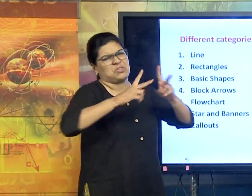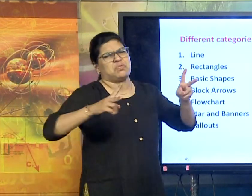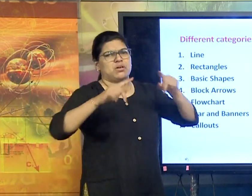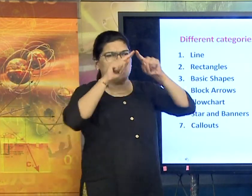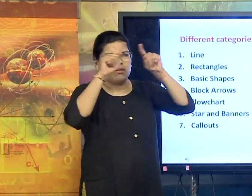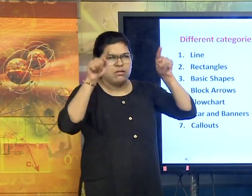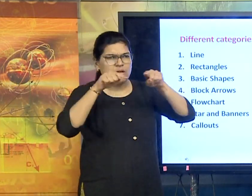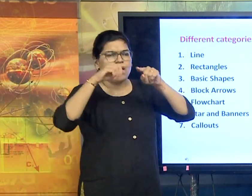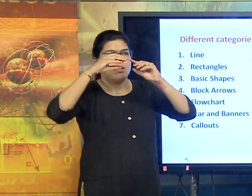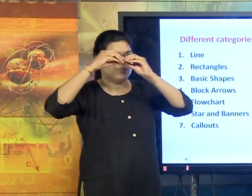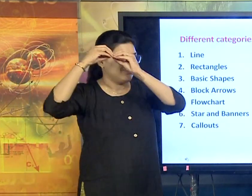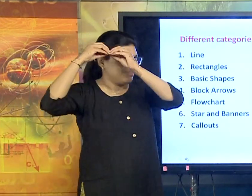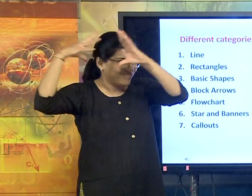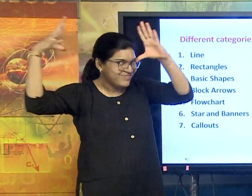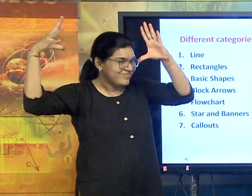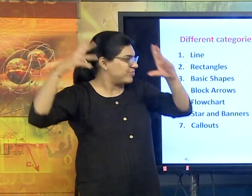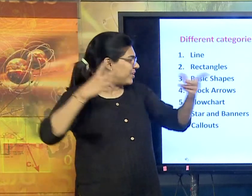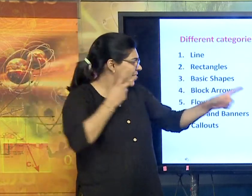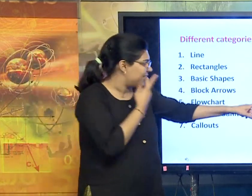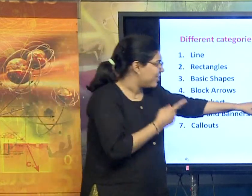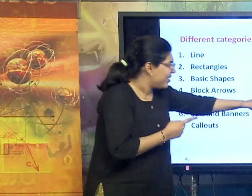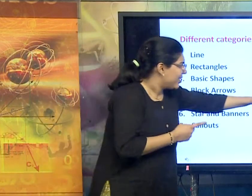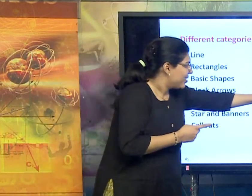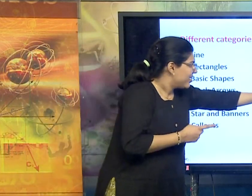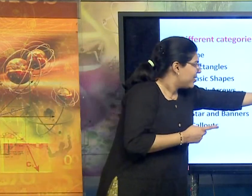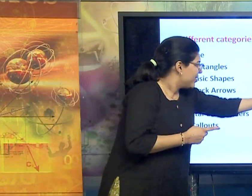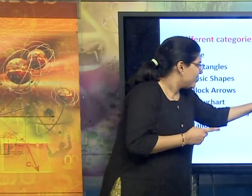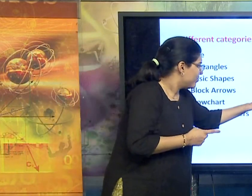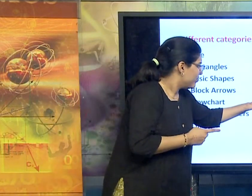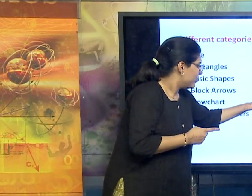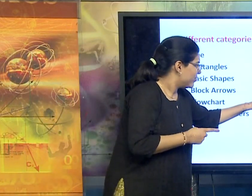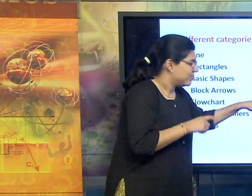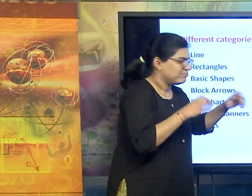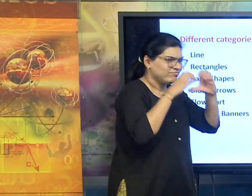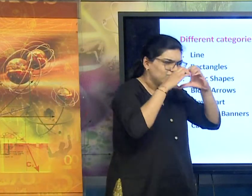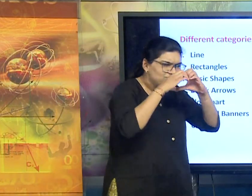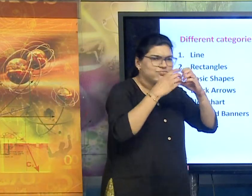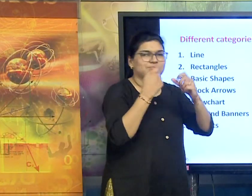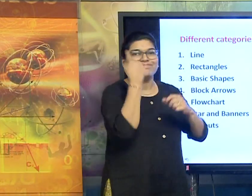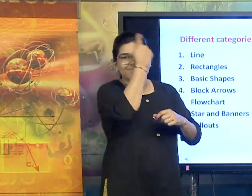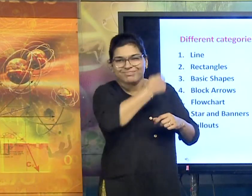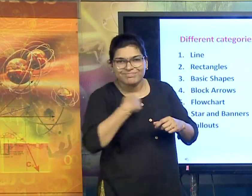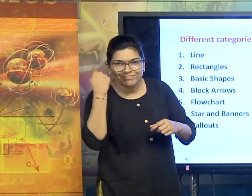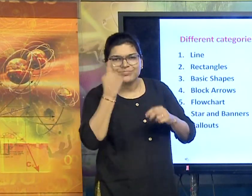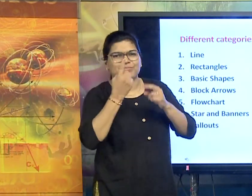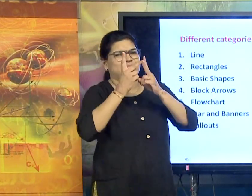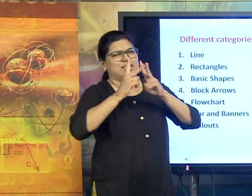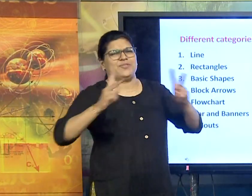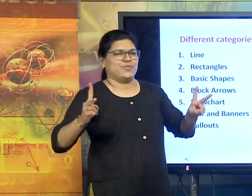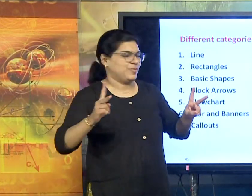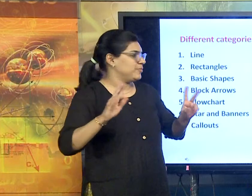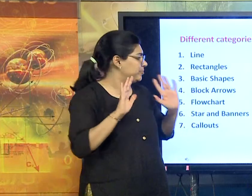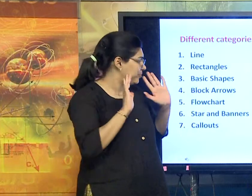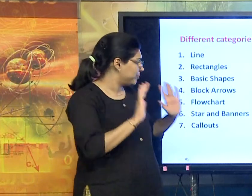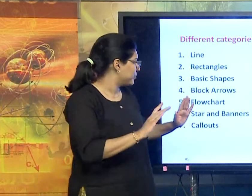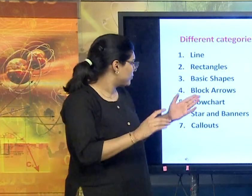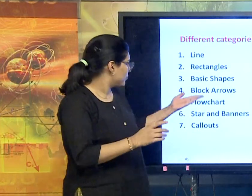of different kinds. And see, there are basic shapes, the heart shape, the face shape, the